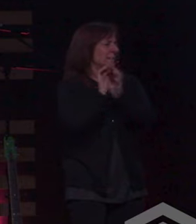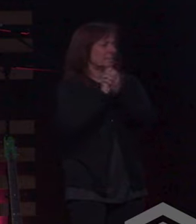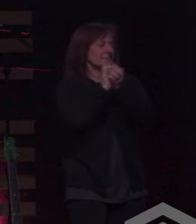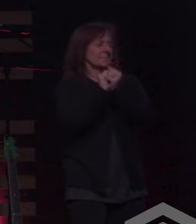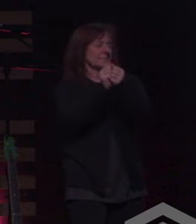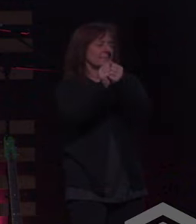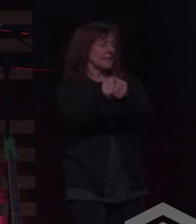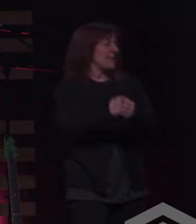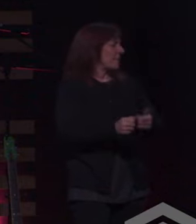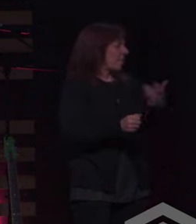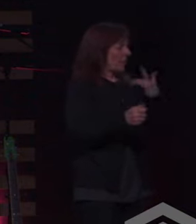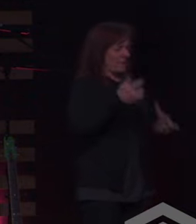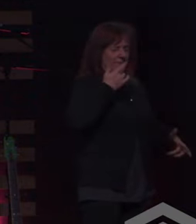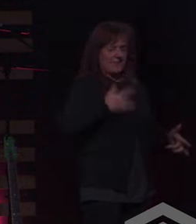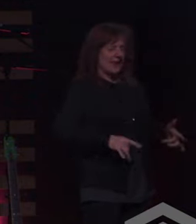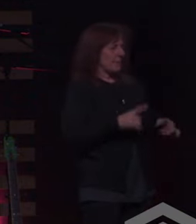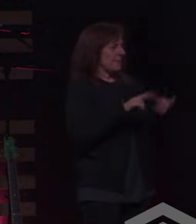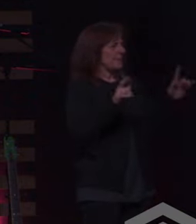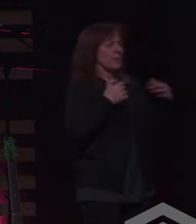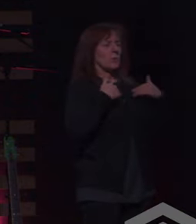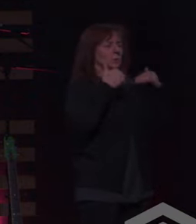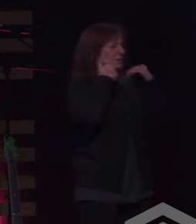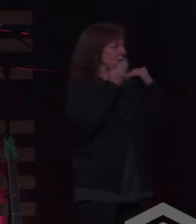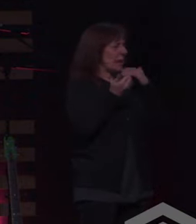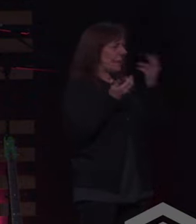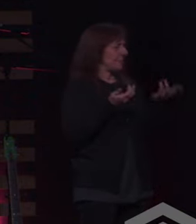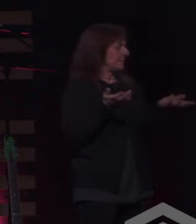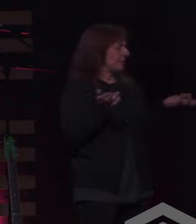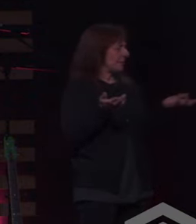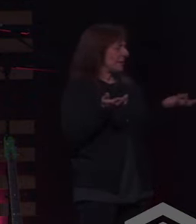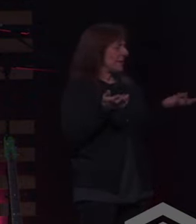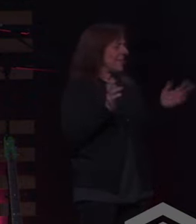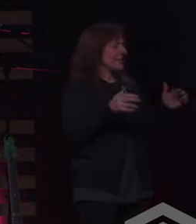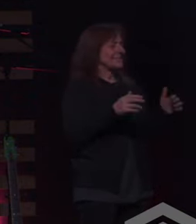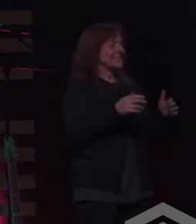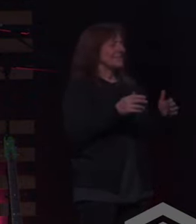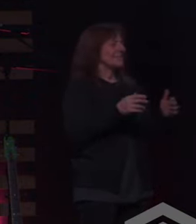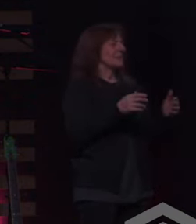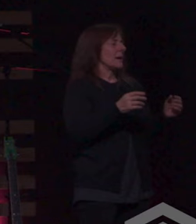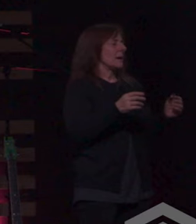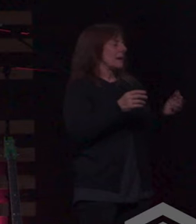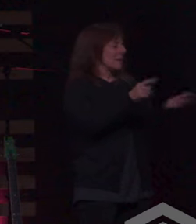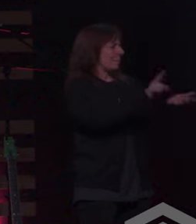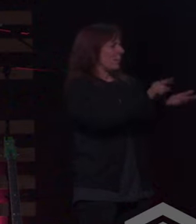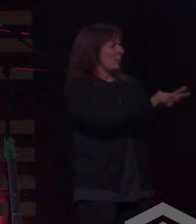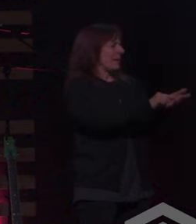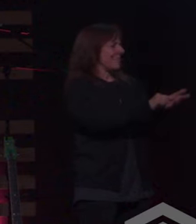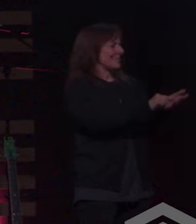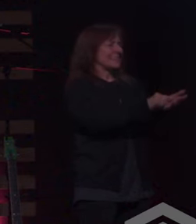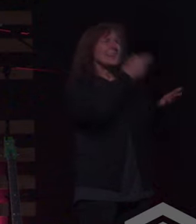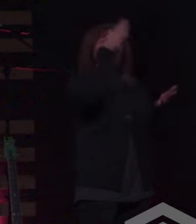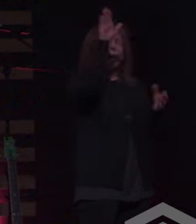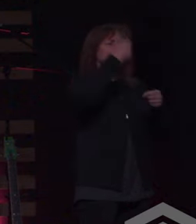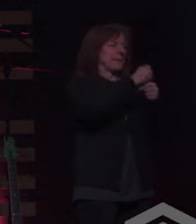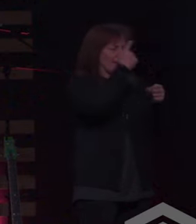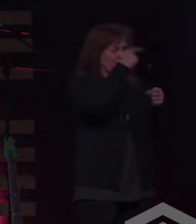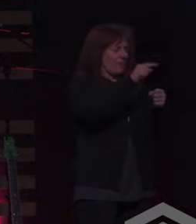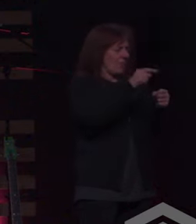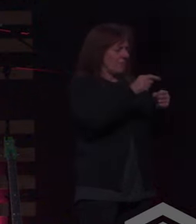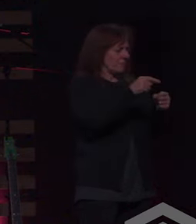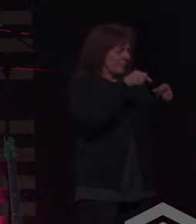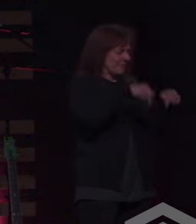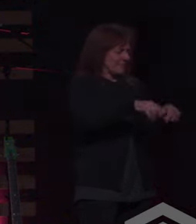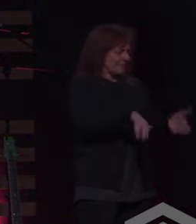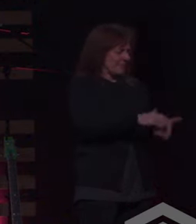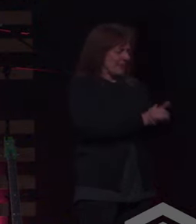wife were both naked, but they felt no shame. So this is the roadmap. This is the blueprint that God created for marriage. God